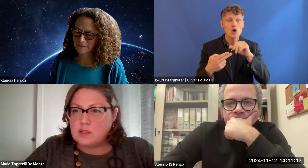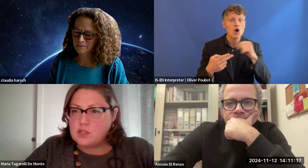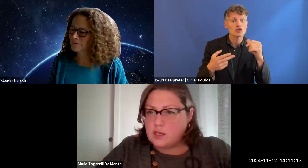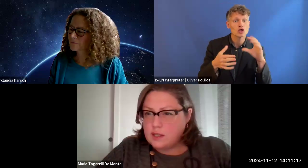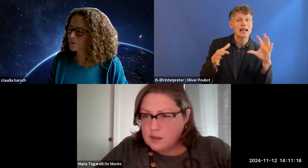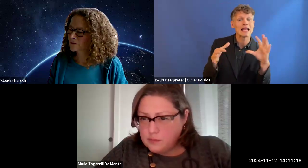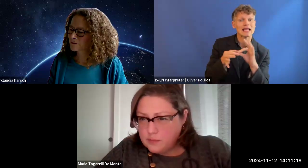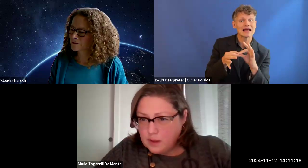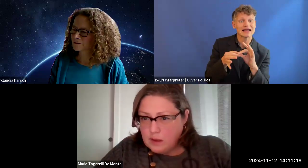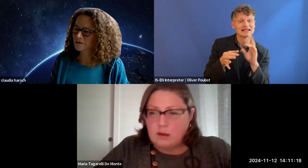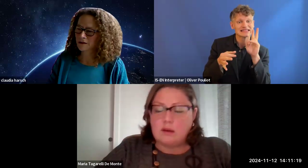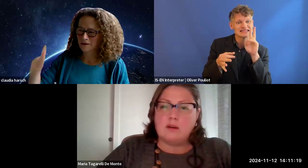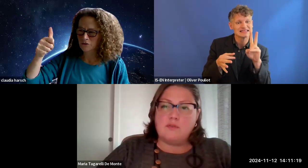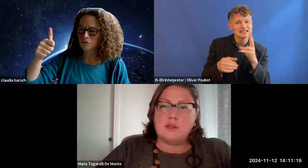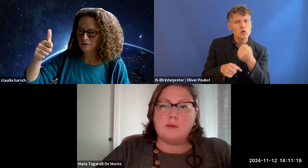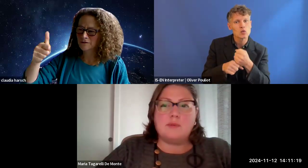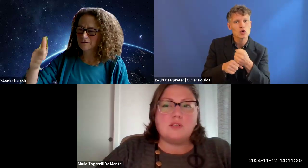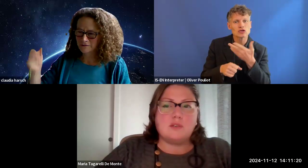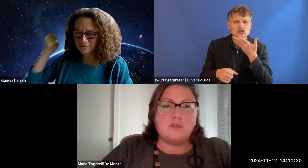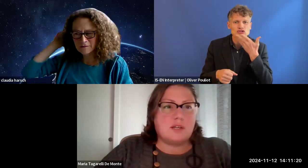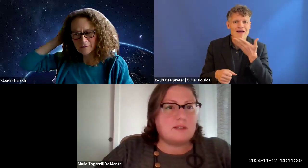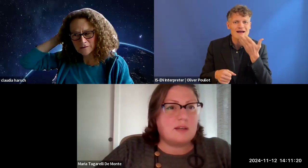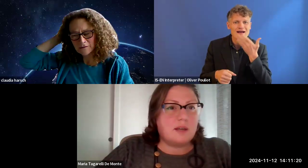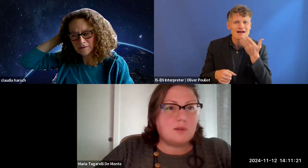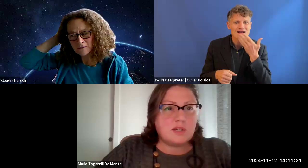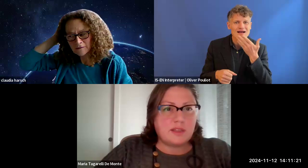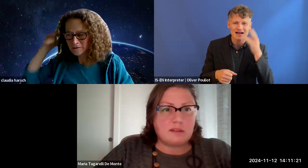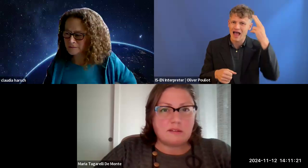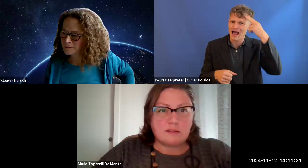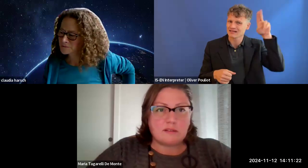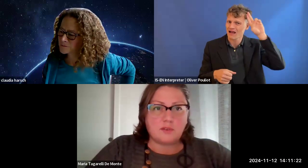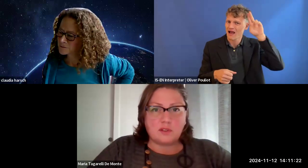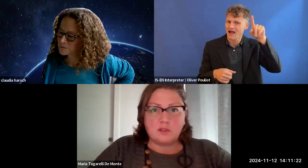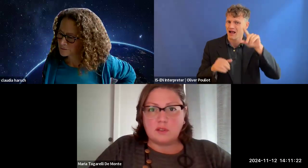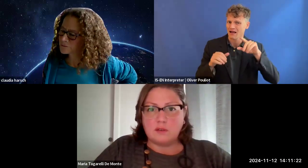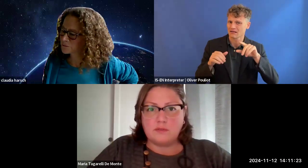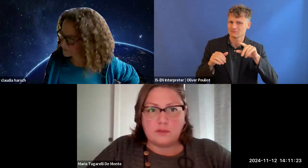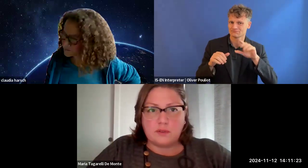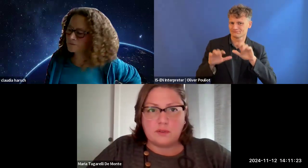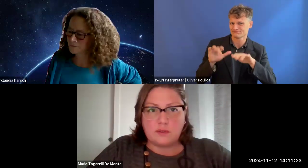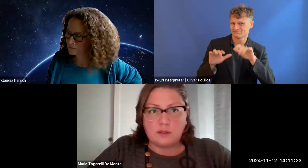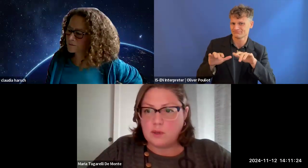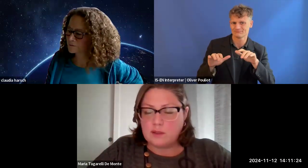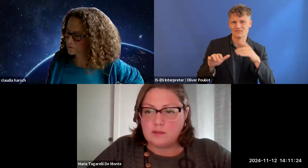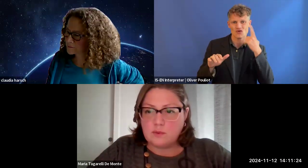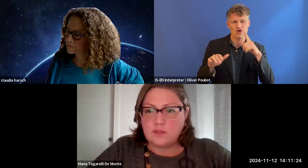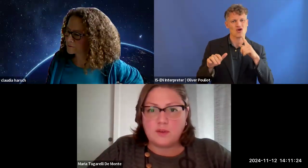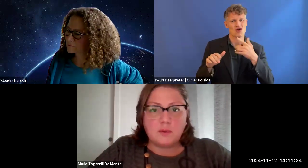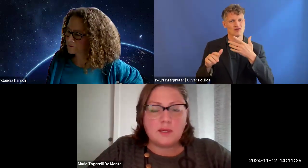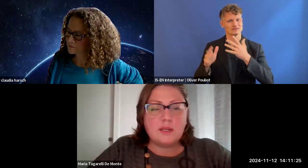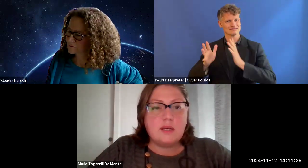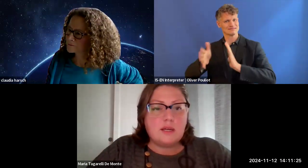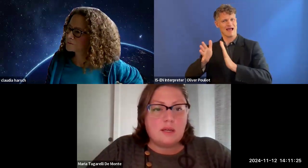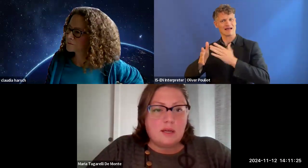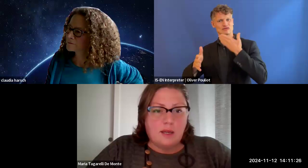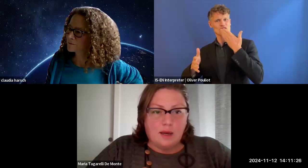in Czechia for the adaptation of Czech Sign Language. I think this is for the good of everyone who